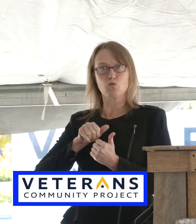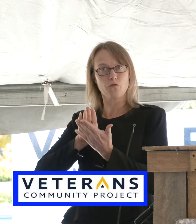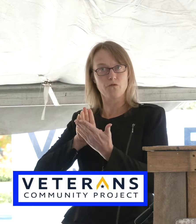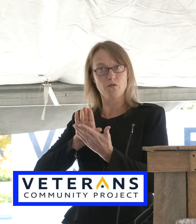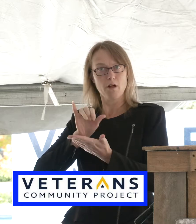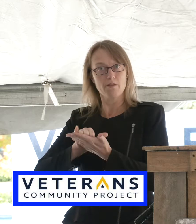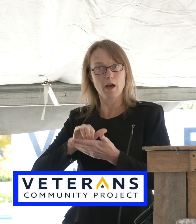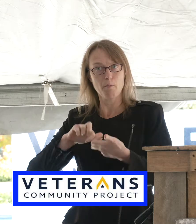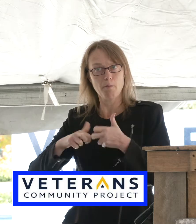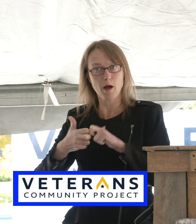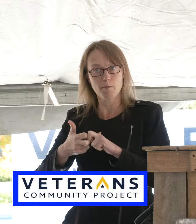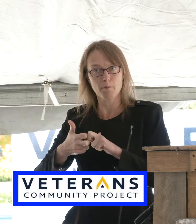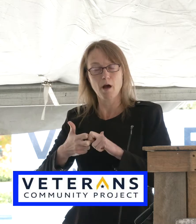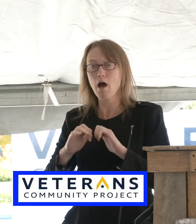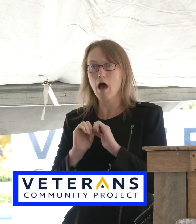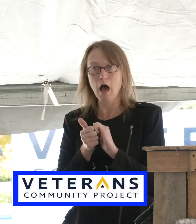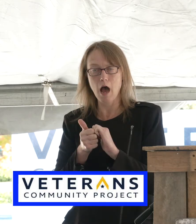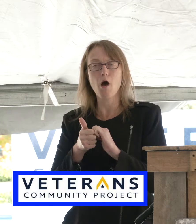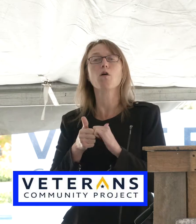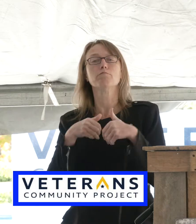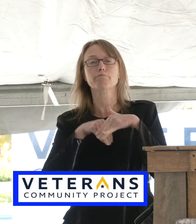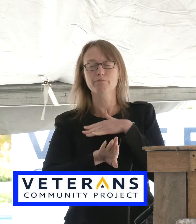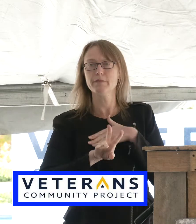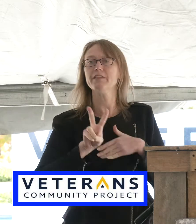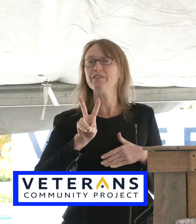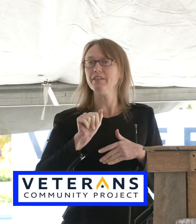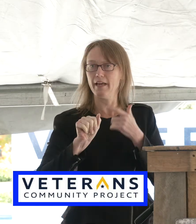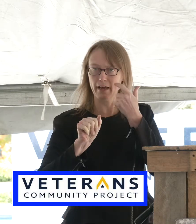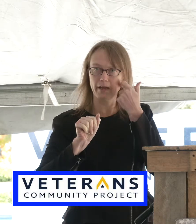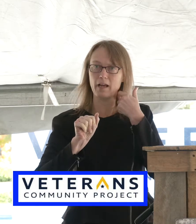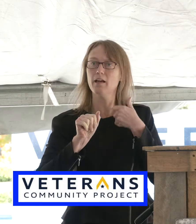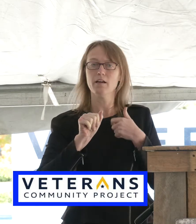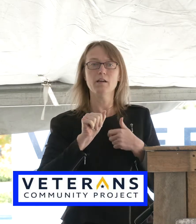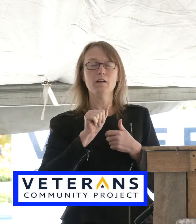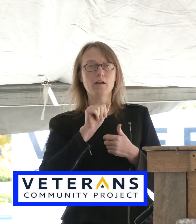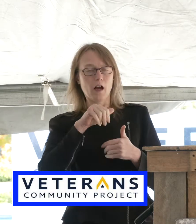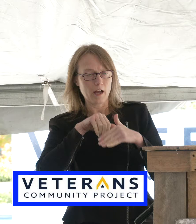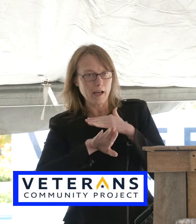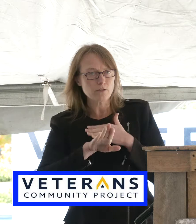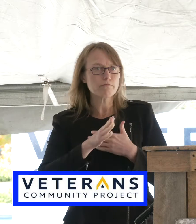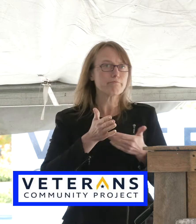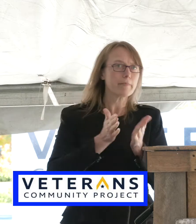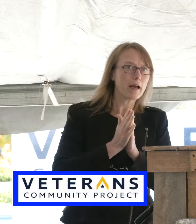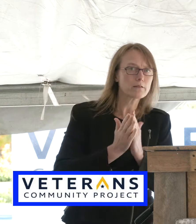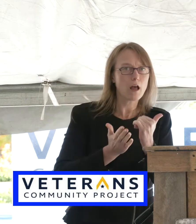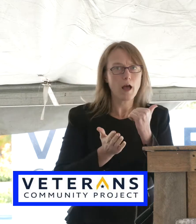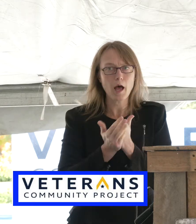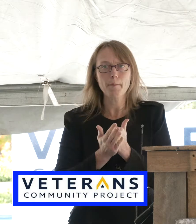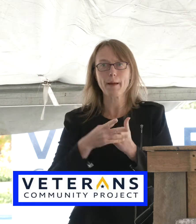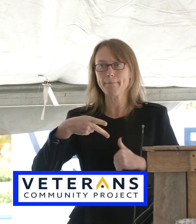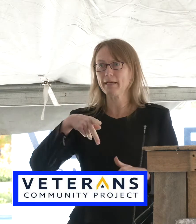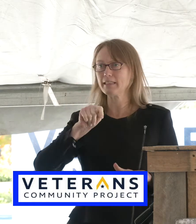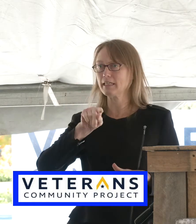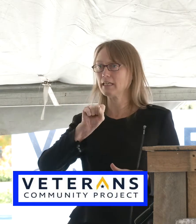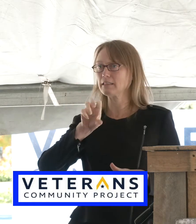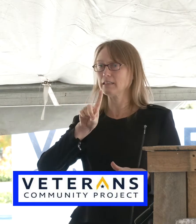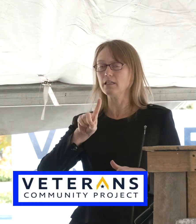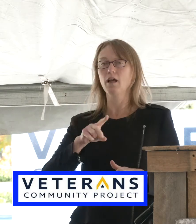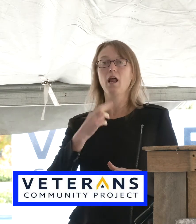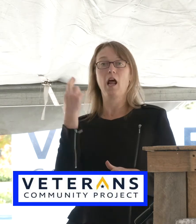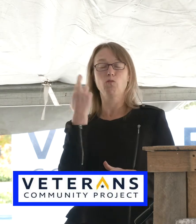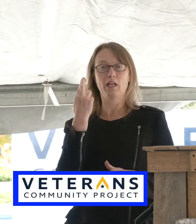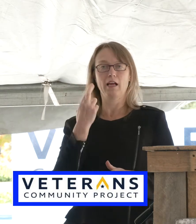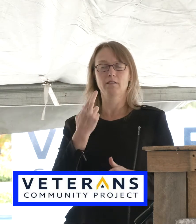up at the VA, and I found out that process was a lot more difficult than I expected. Now, I am a person, with a phone full of